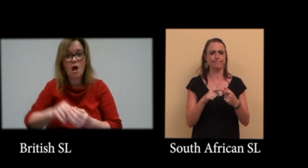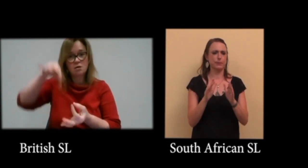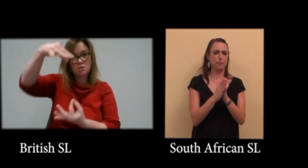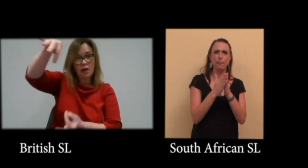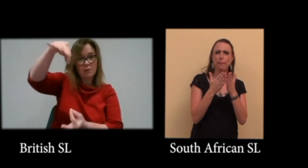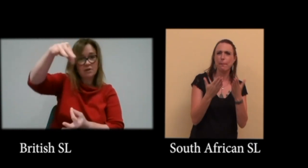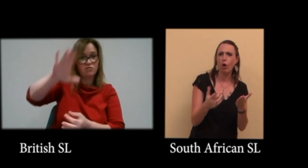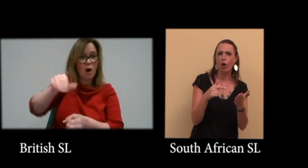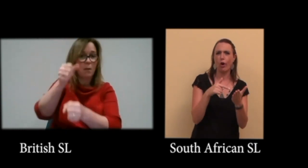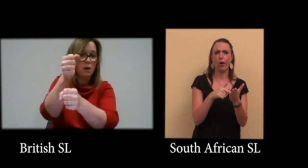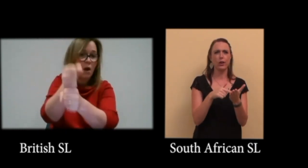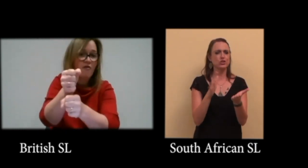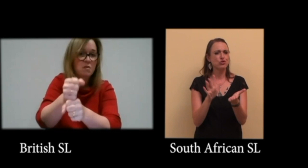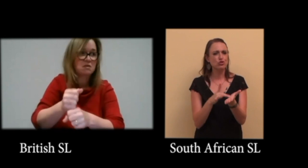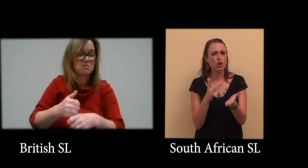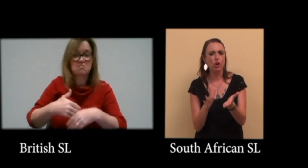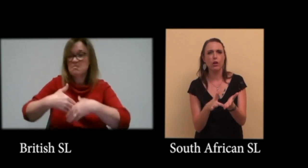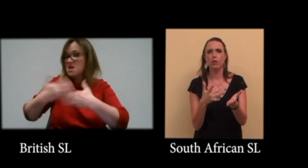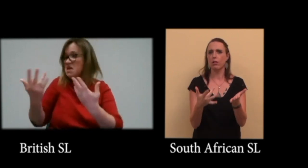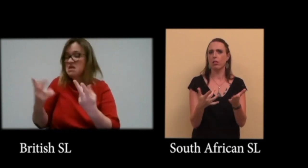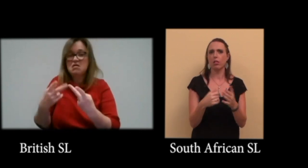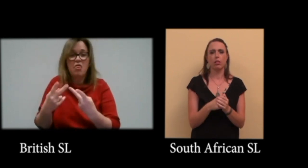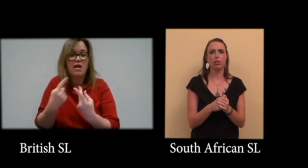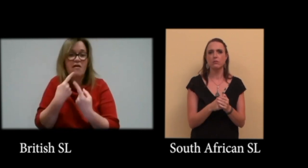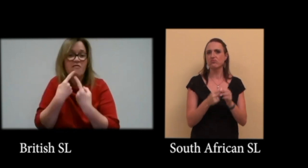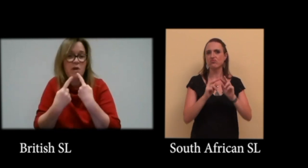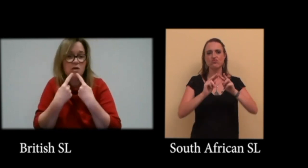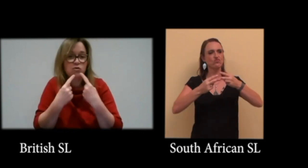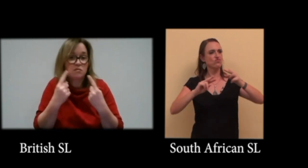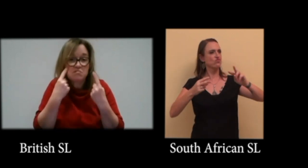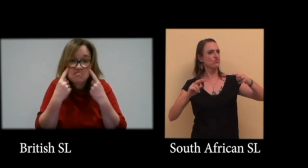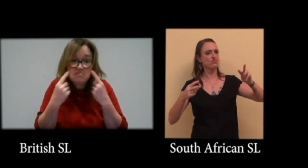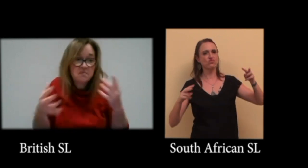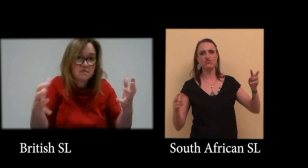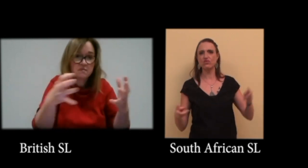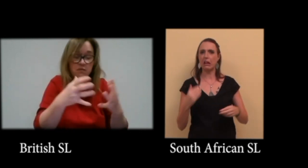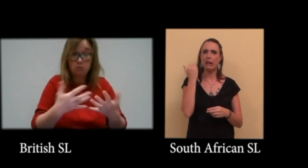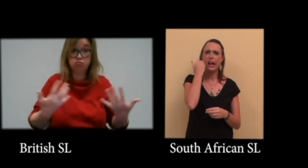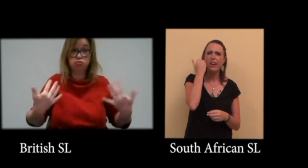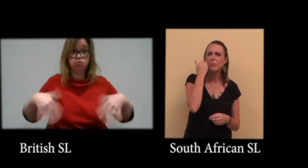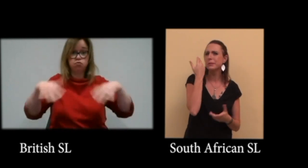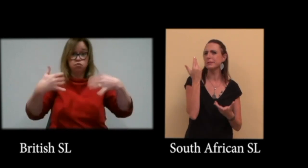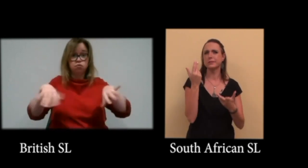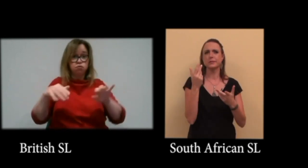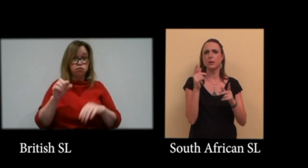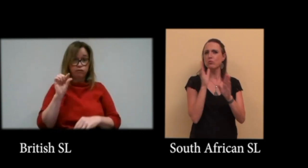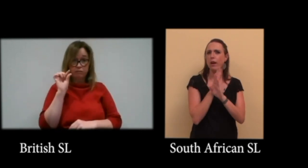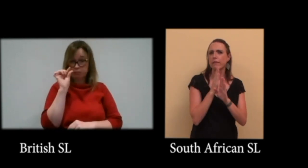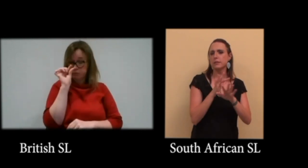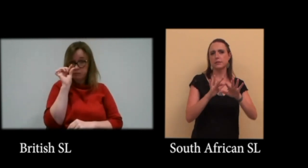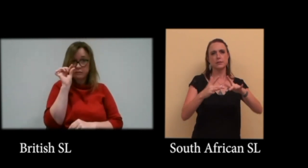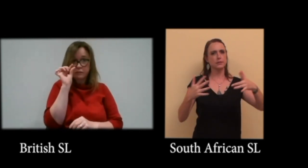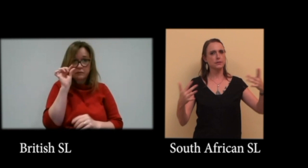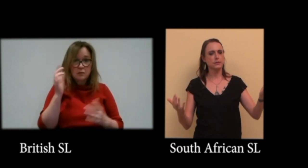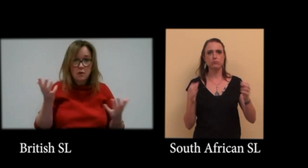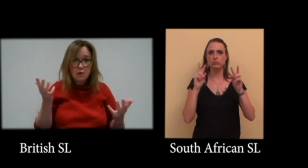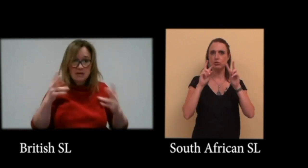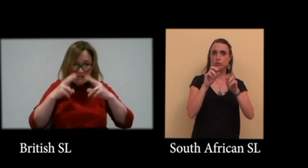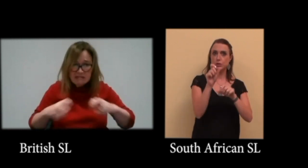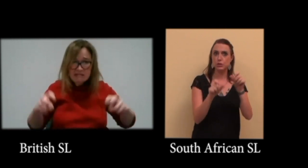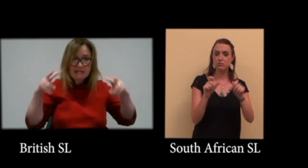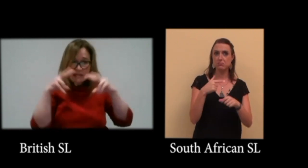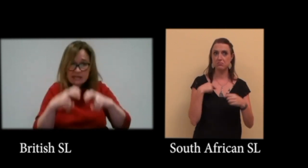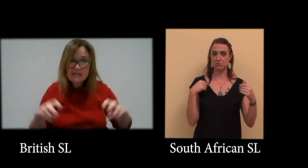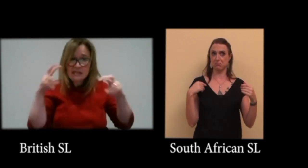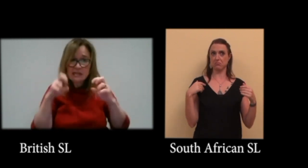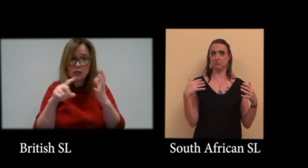was looking for different books, I was looking for different journals, from any publication, from the government, from